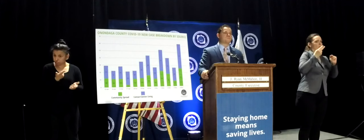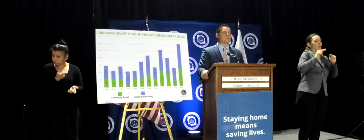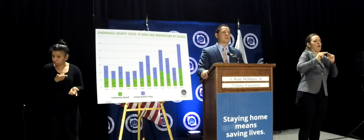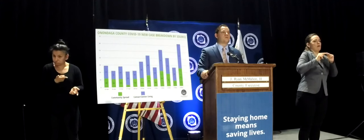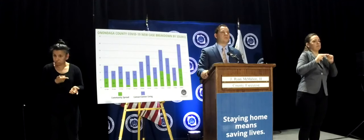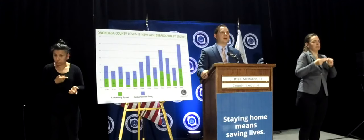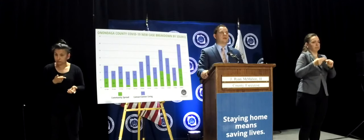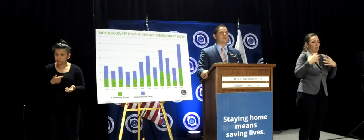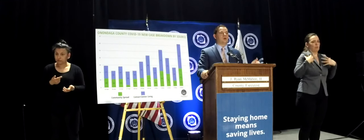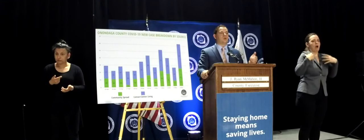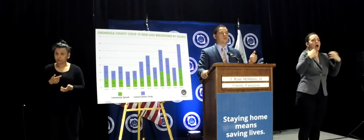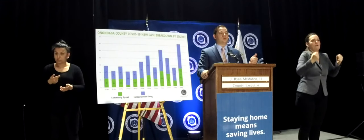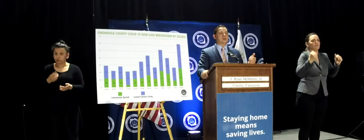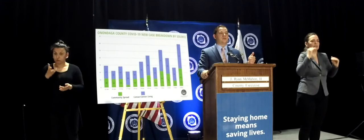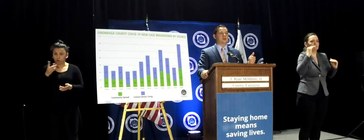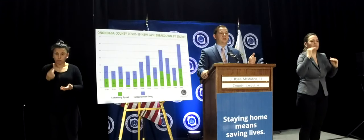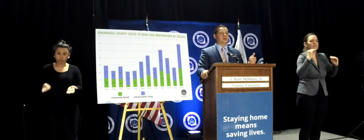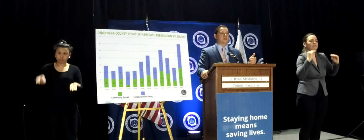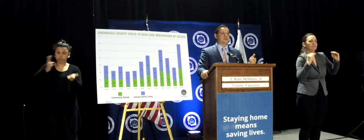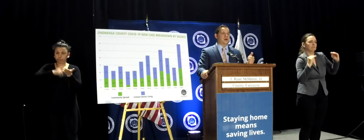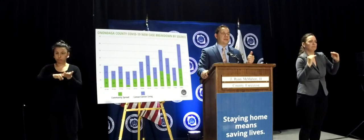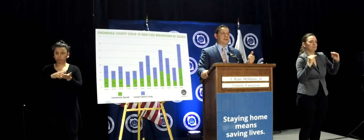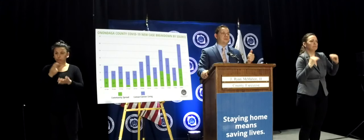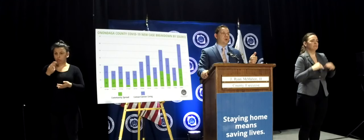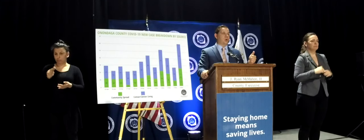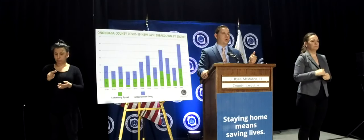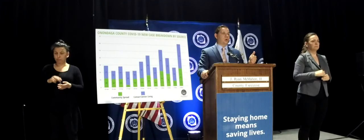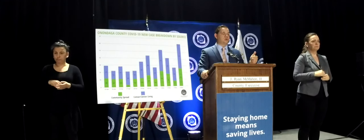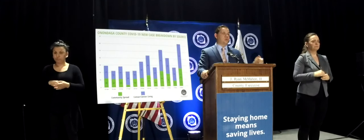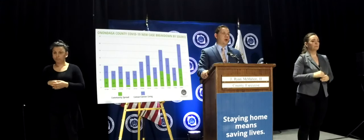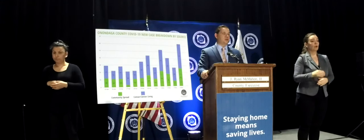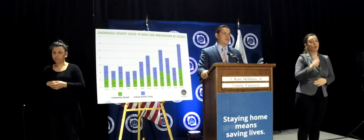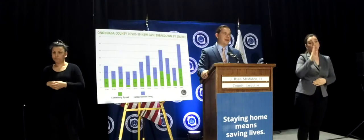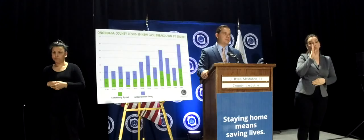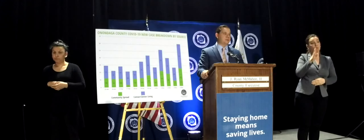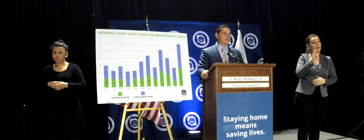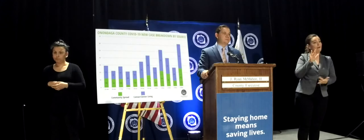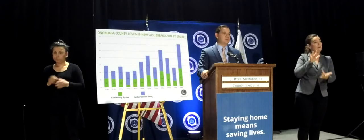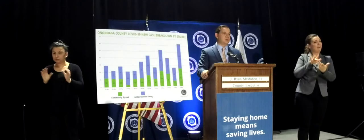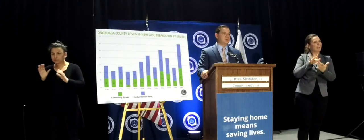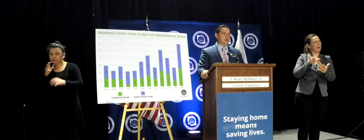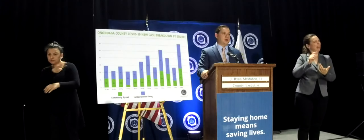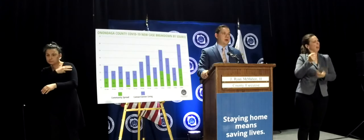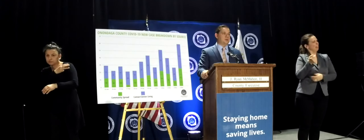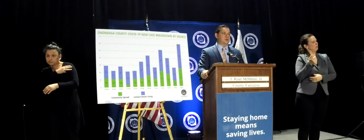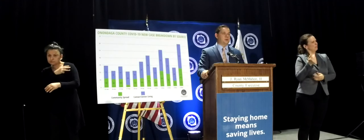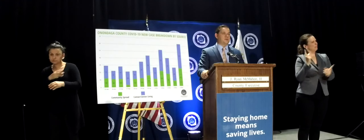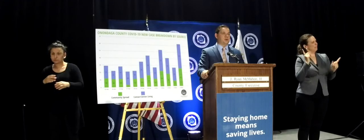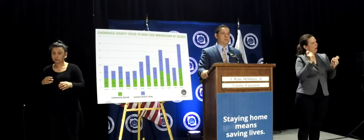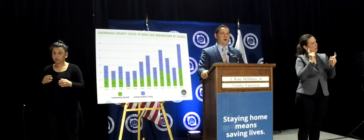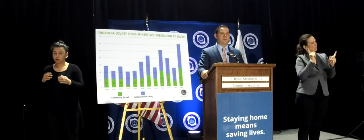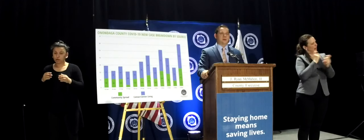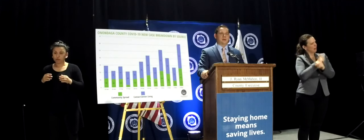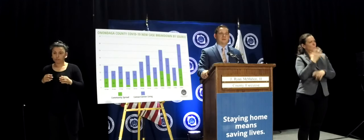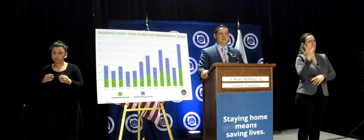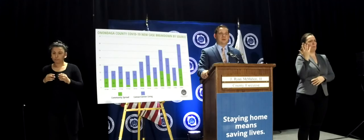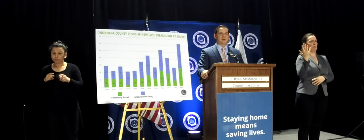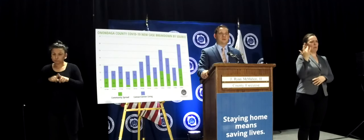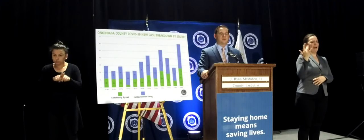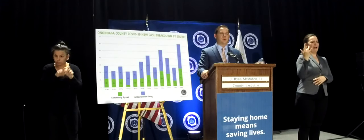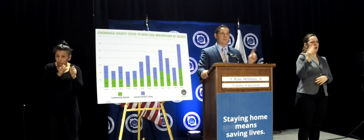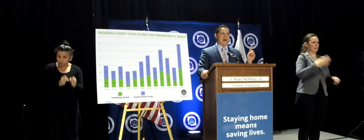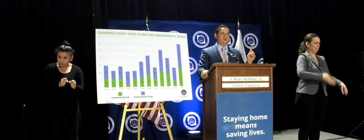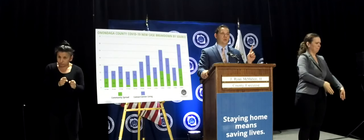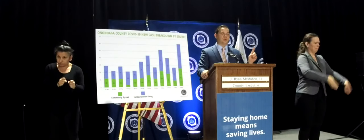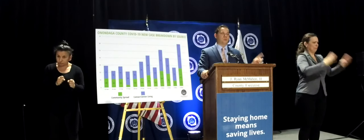complicated for many of those who live in tight living corridors with large families. Think about if you're in an apartment, you have